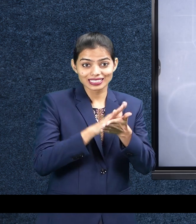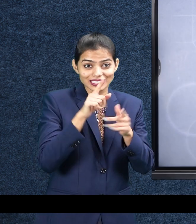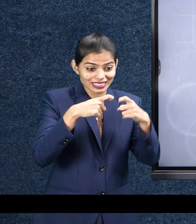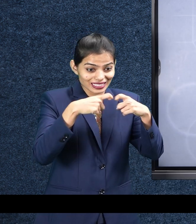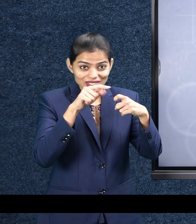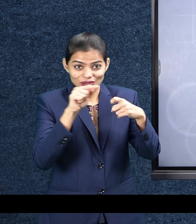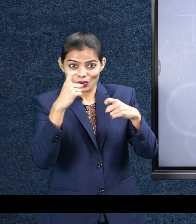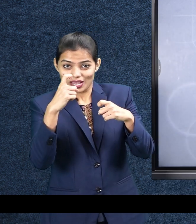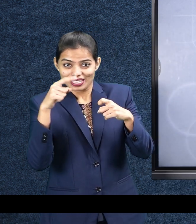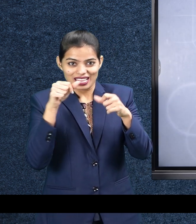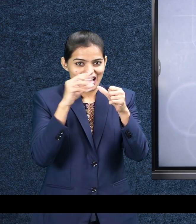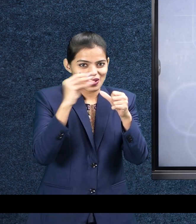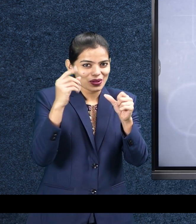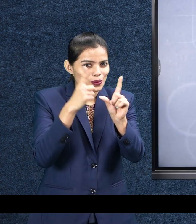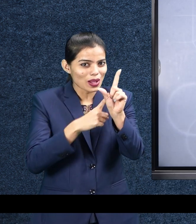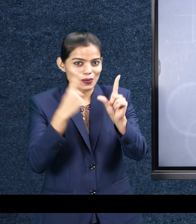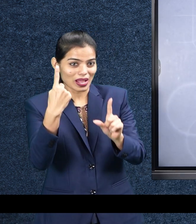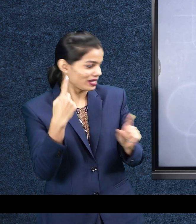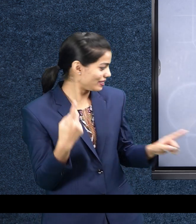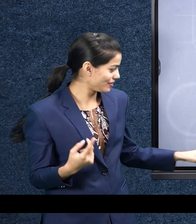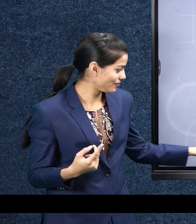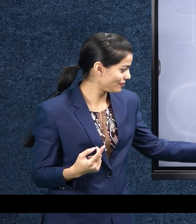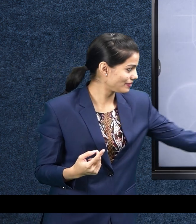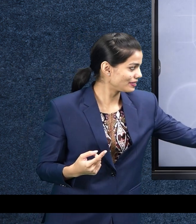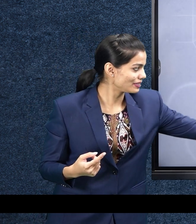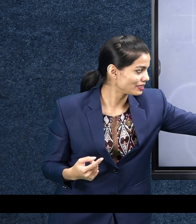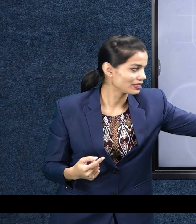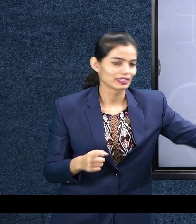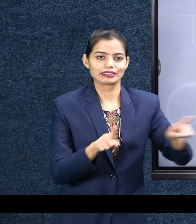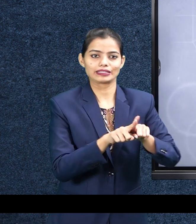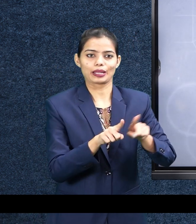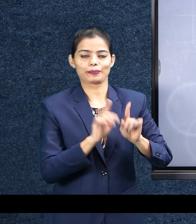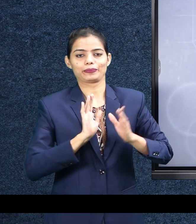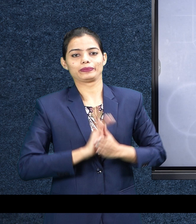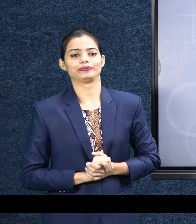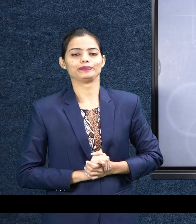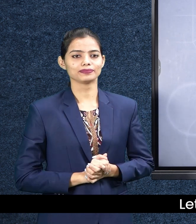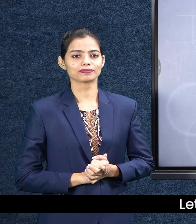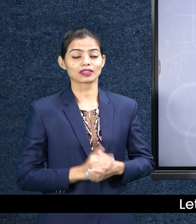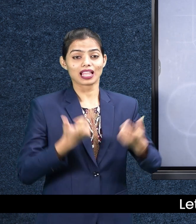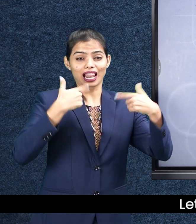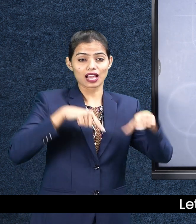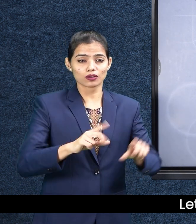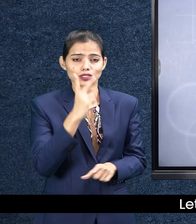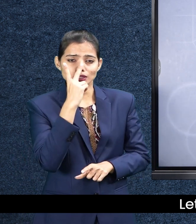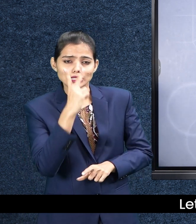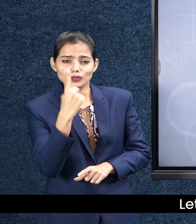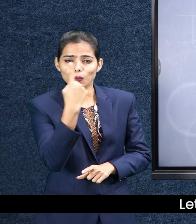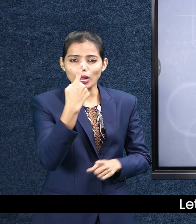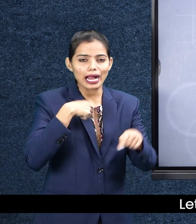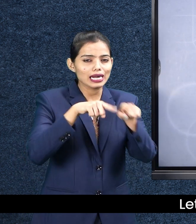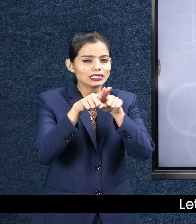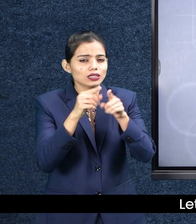Hence, x is equal to 7 and y is equal to 1. Let us see one more